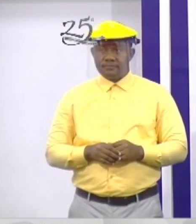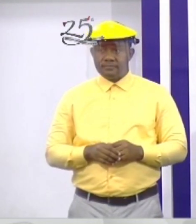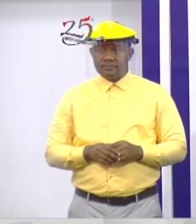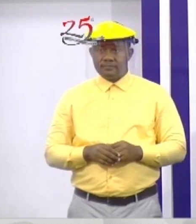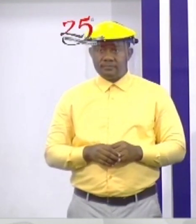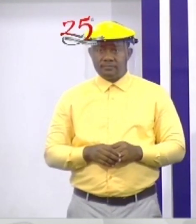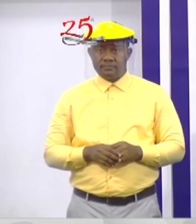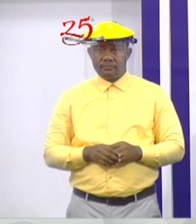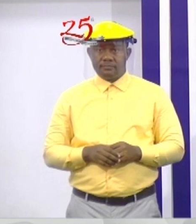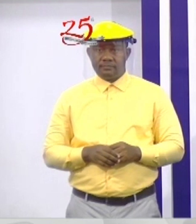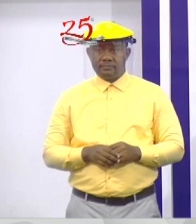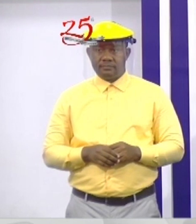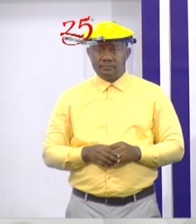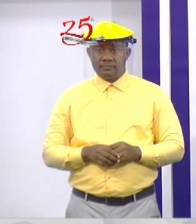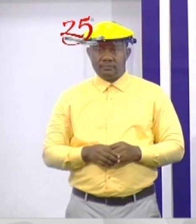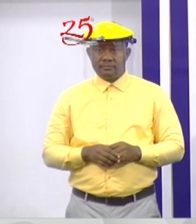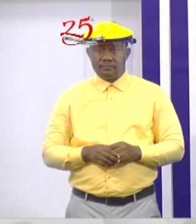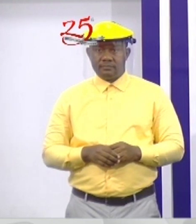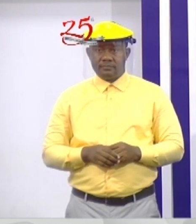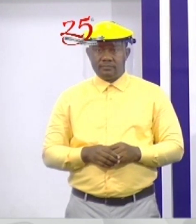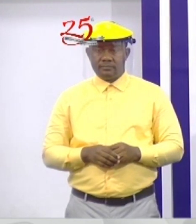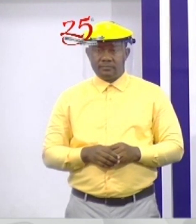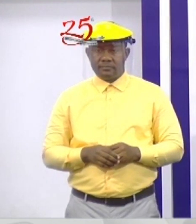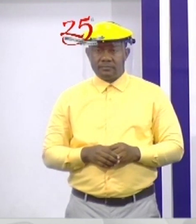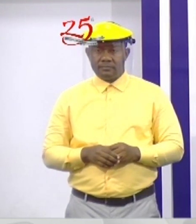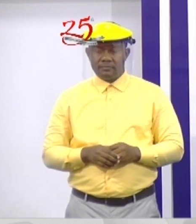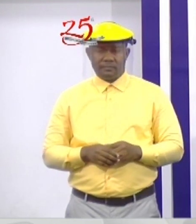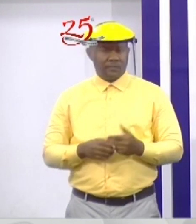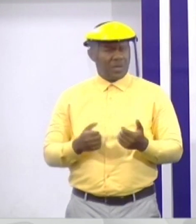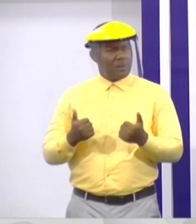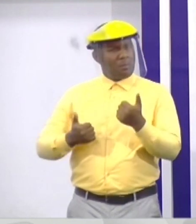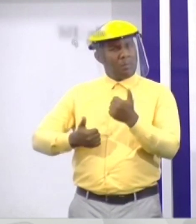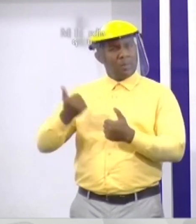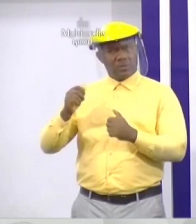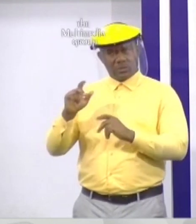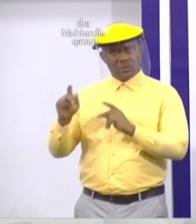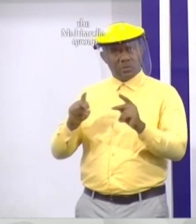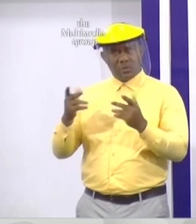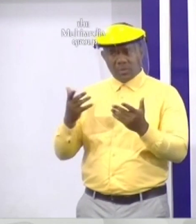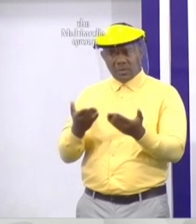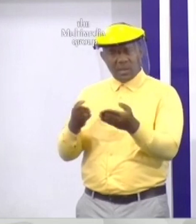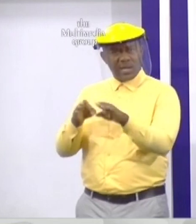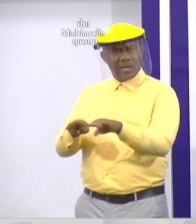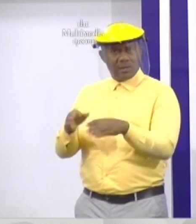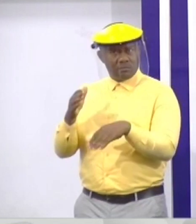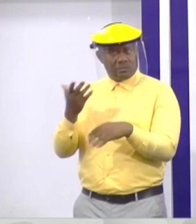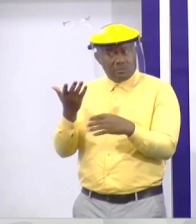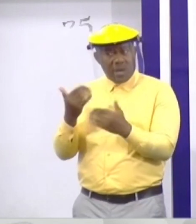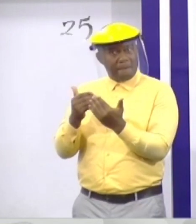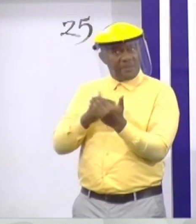Now, we've been mentioning all along that most of the deaths, there are associated